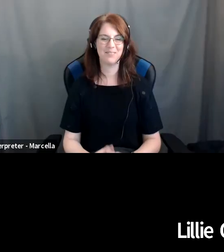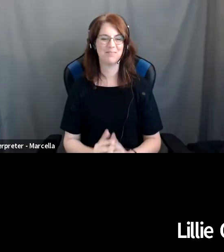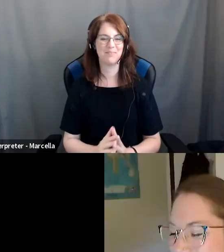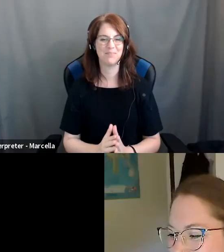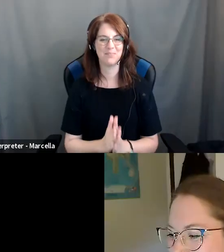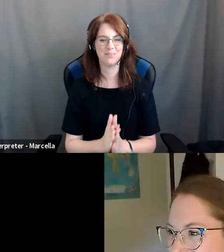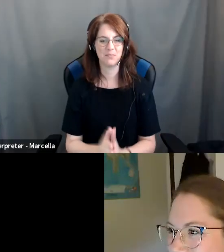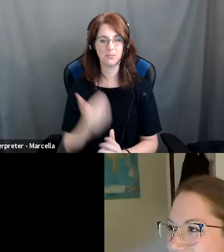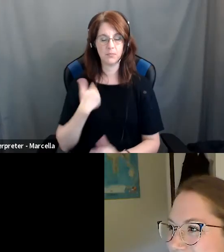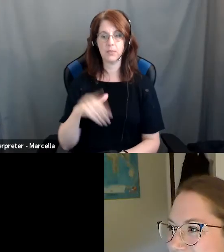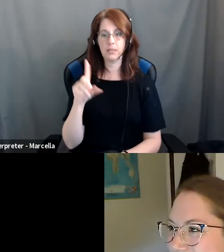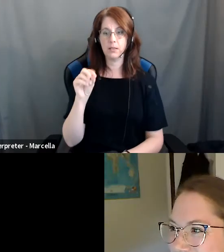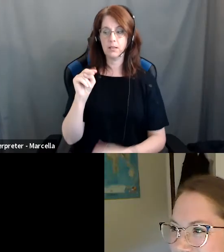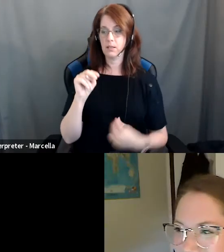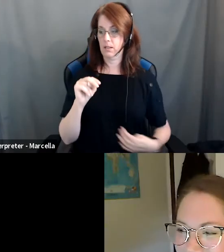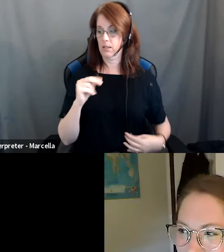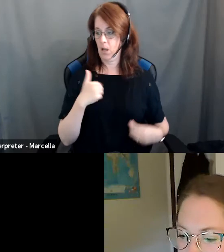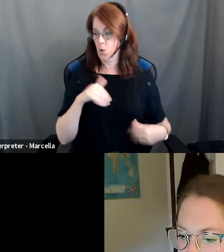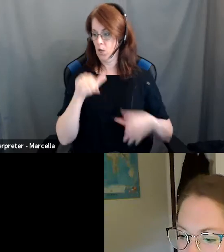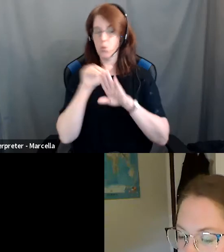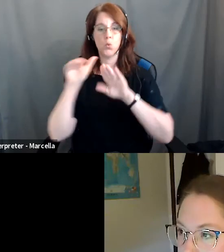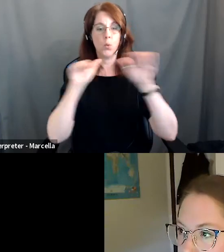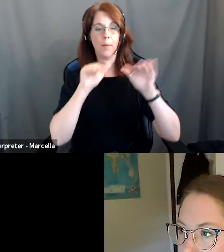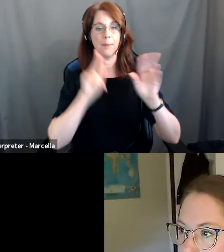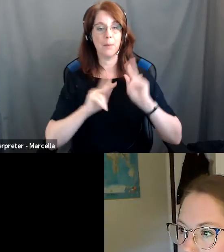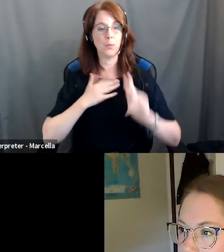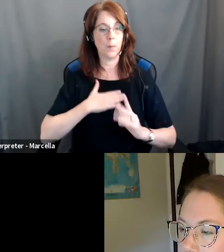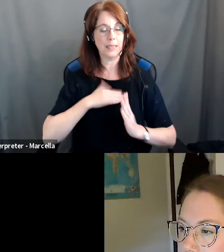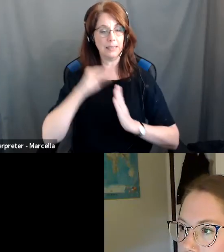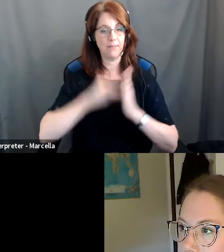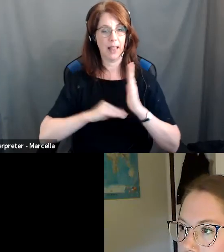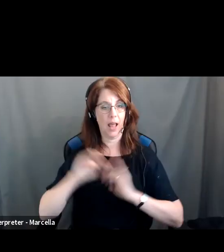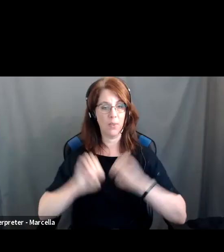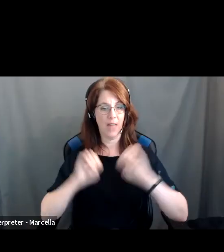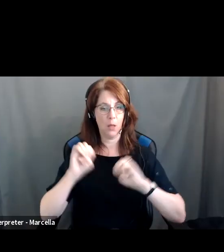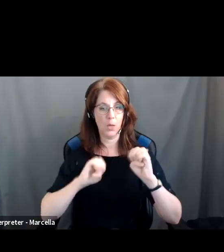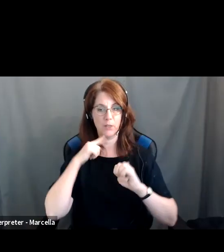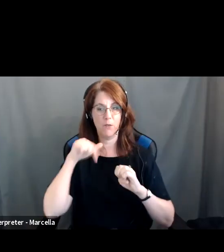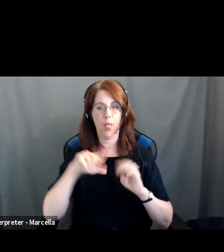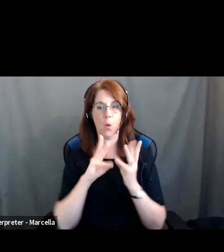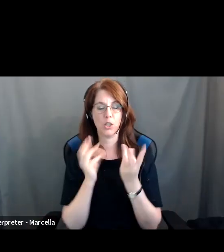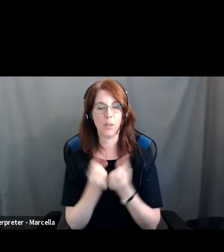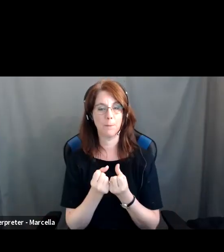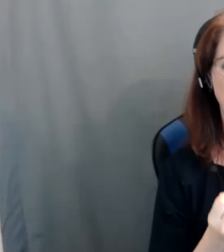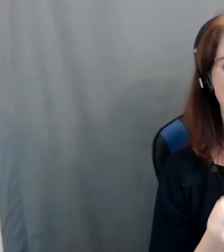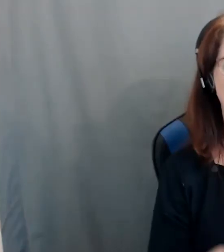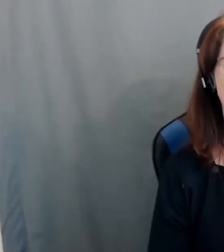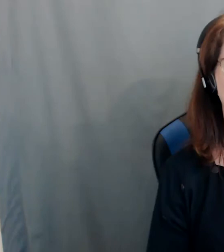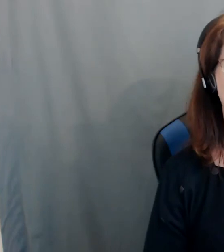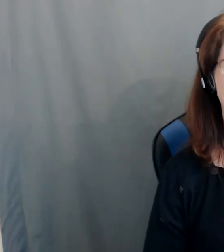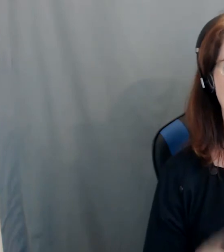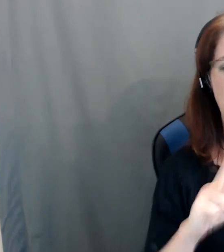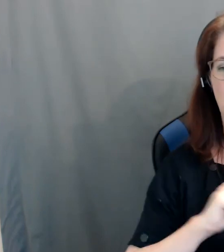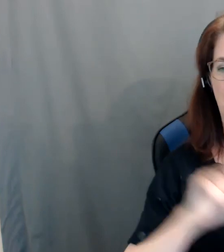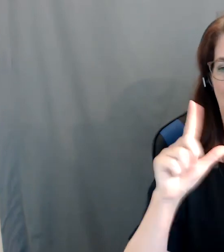And this is Dawn. I do want to remind people to fill out the evaluations for this workshop. That should be popping up